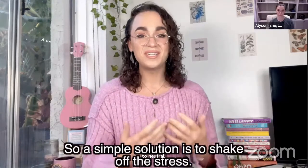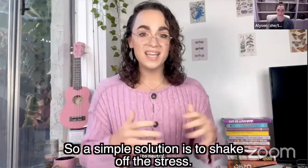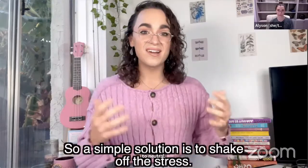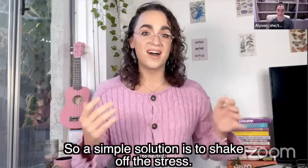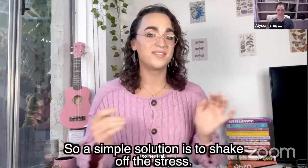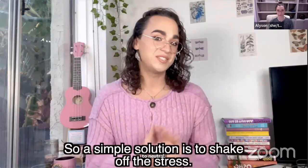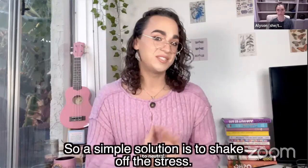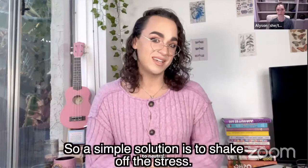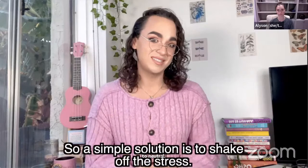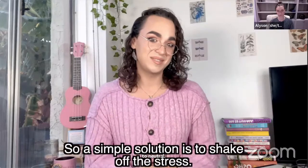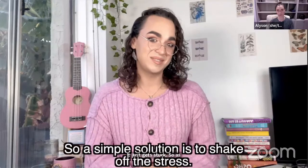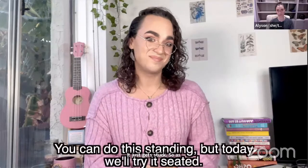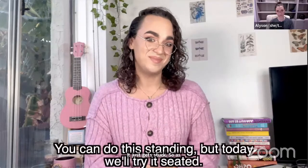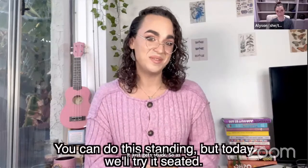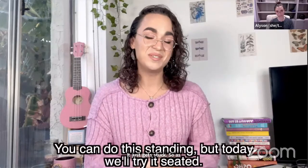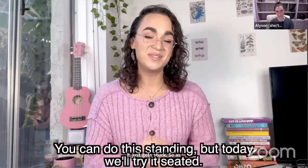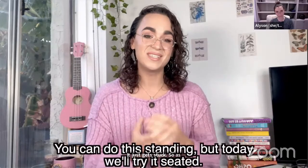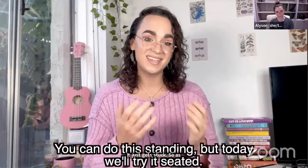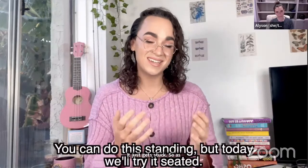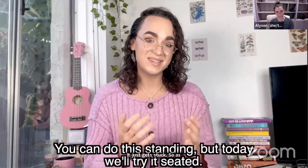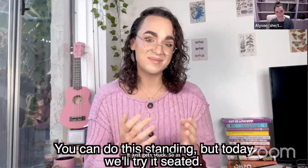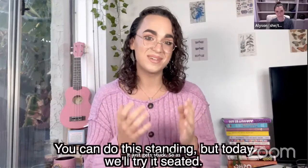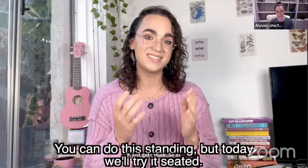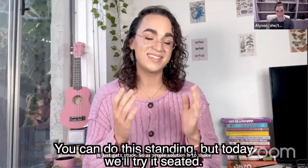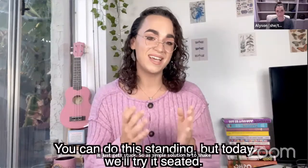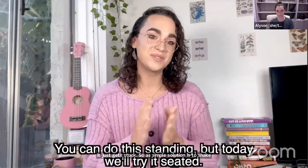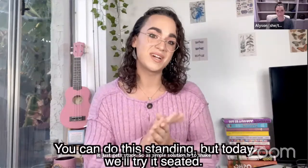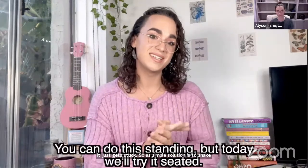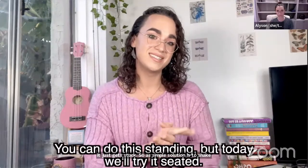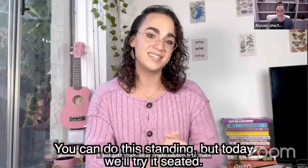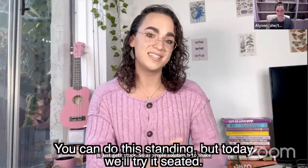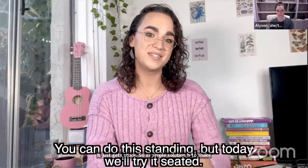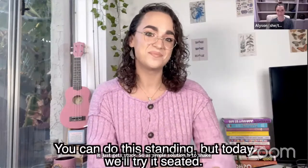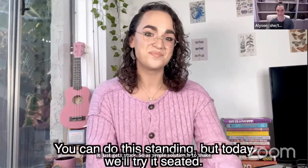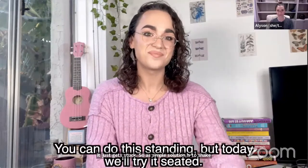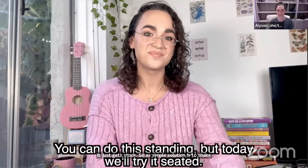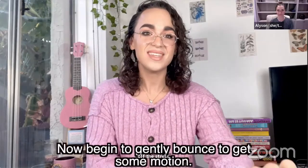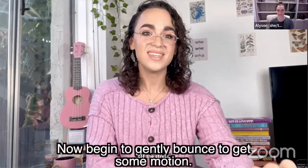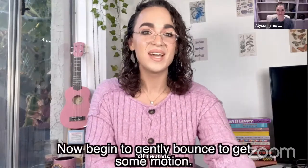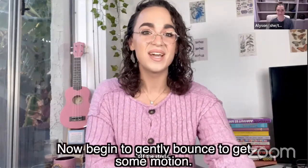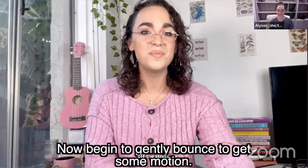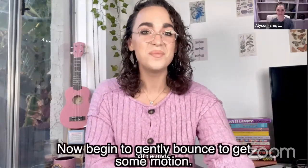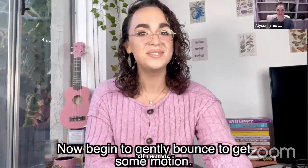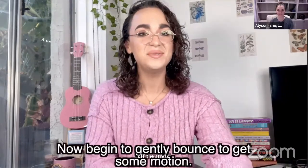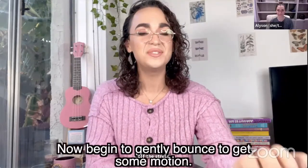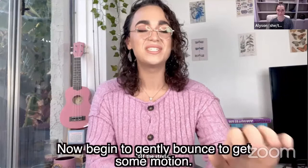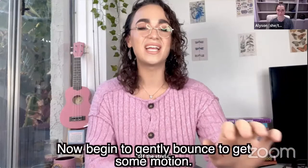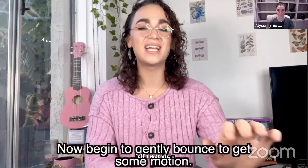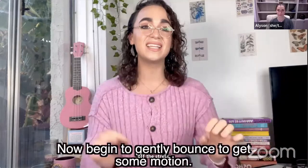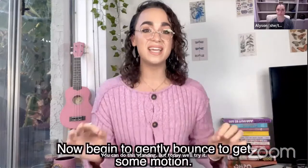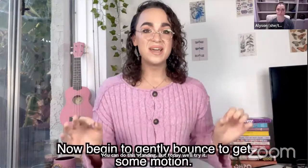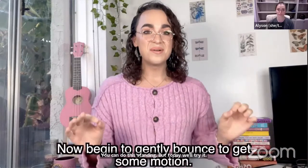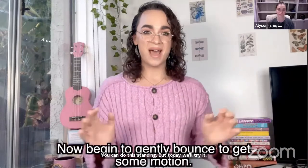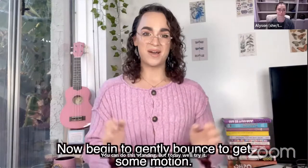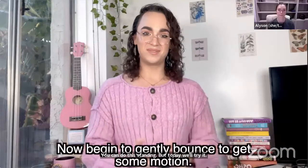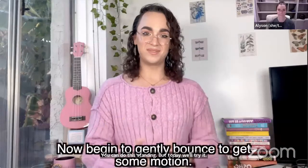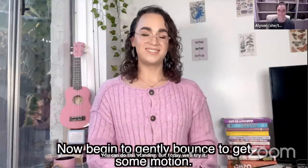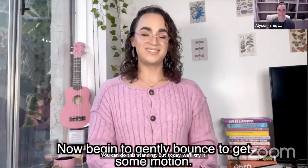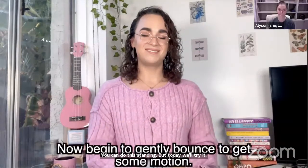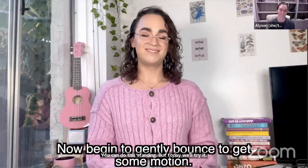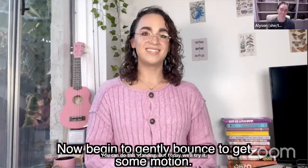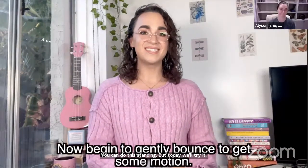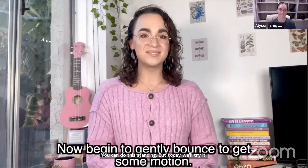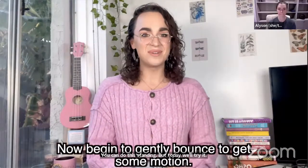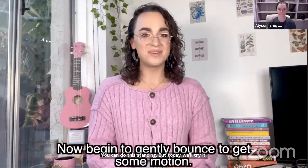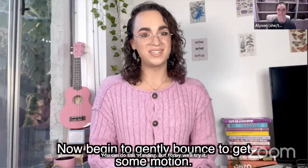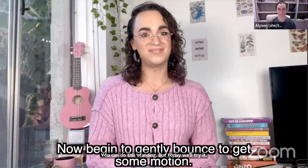to shake off the stress. You can do this standing, but today we'll try it seated. Now begin to gently bounce